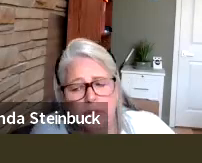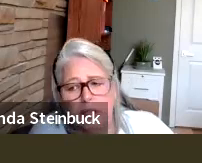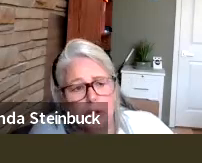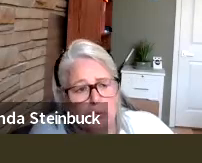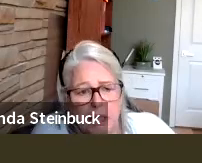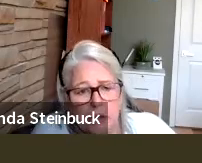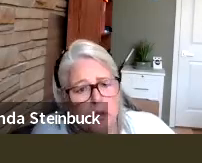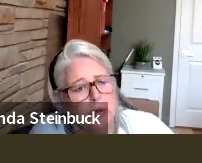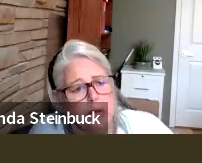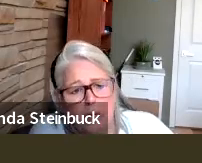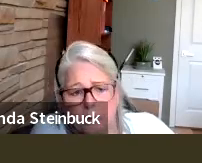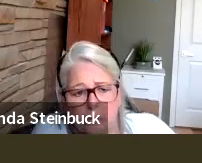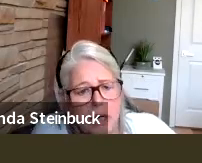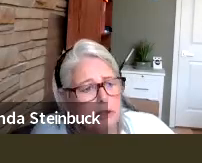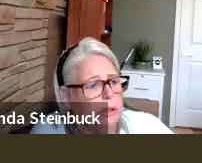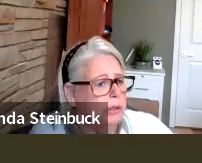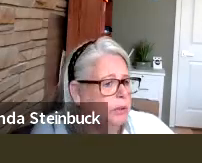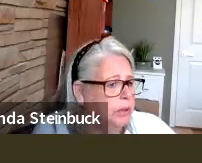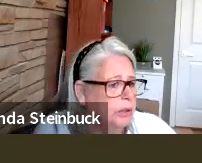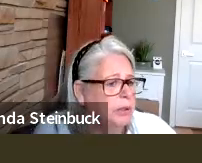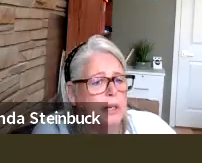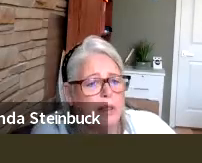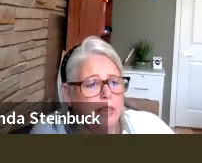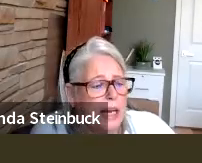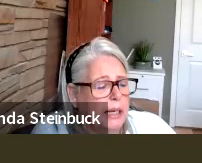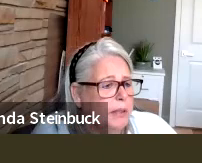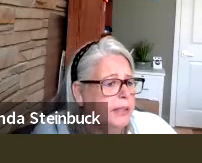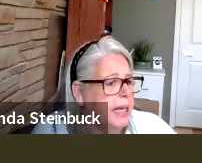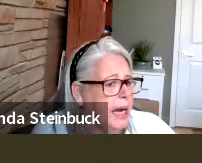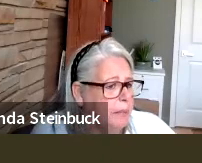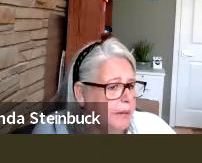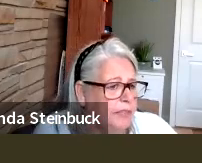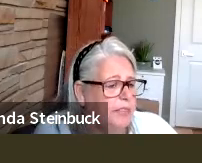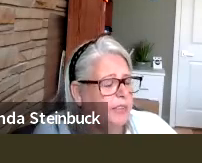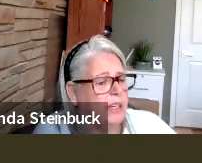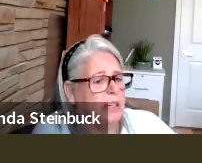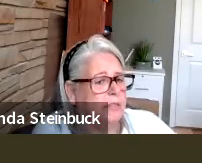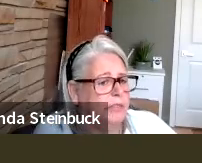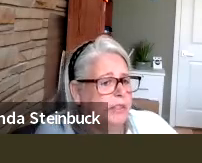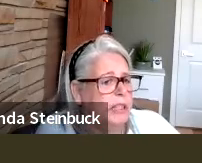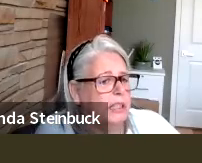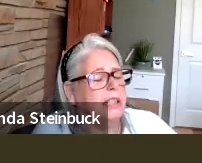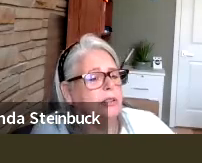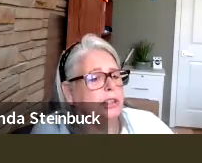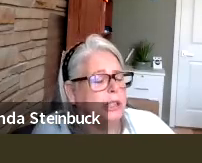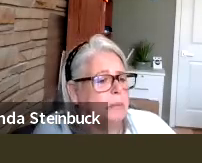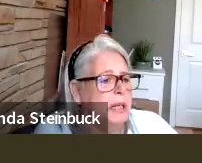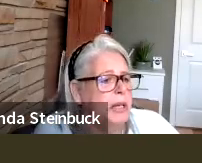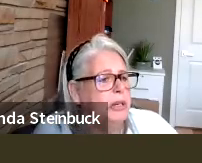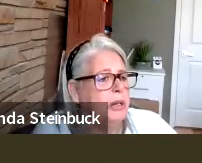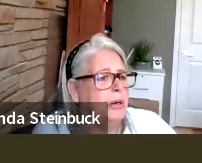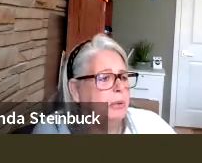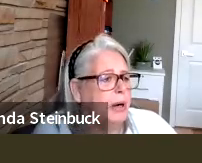not just the director or the co-director or that type of